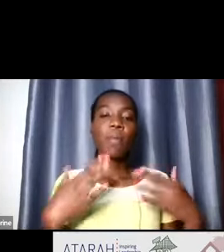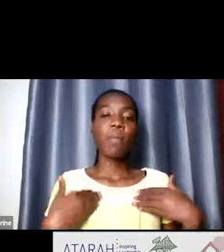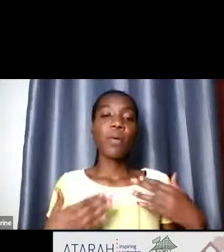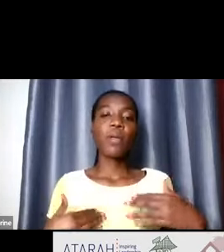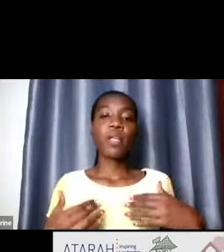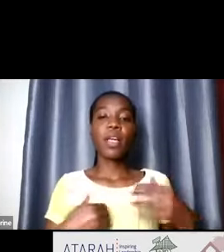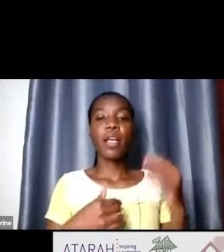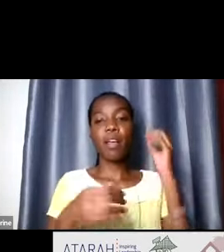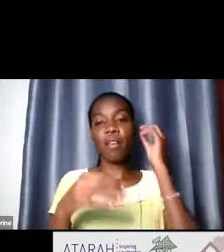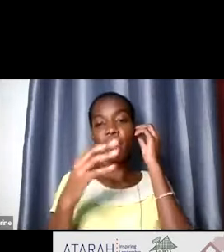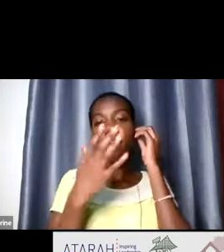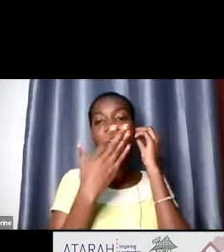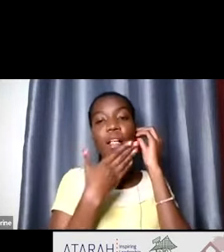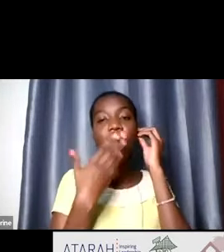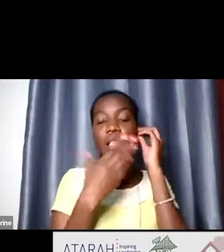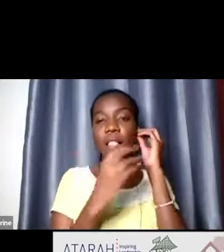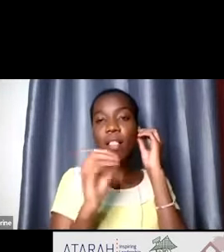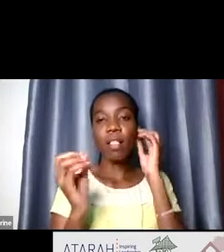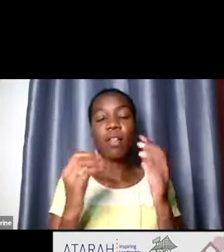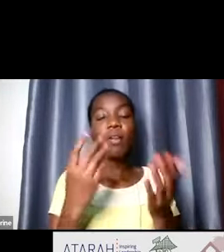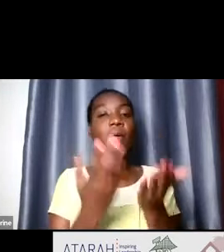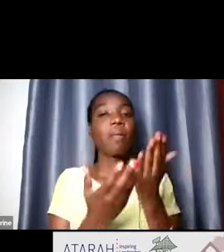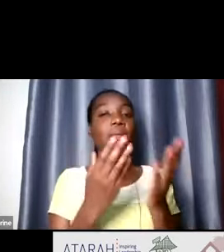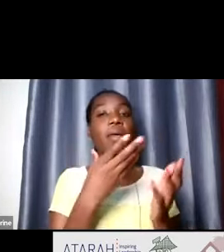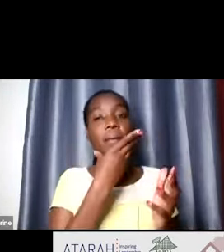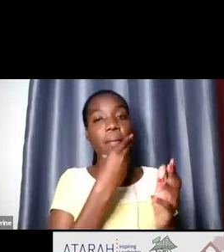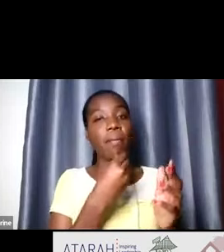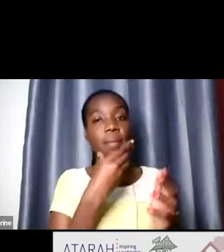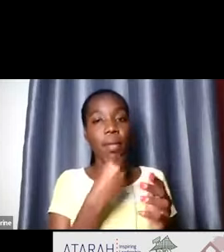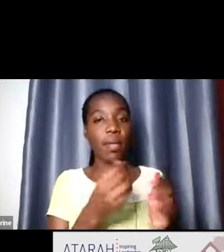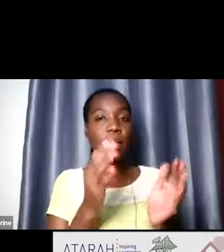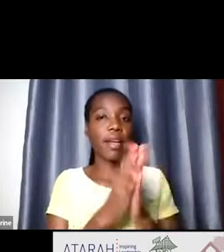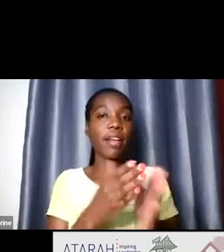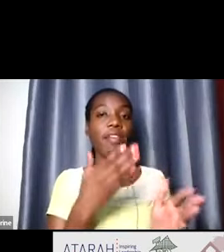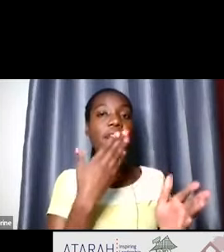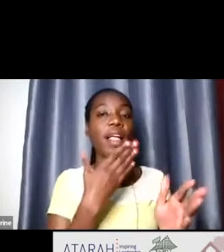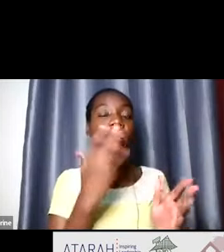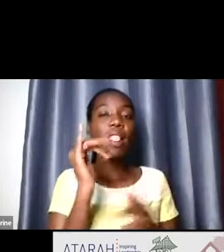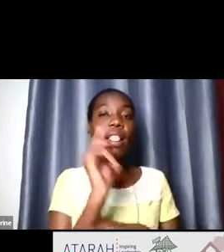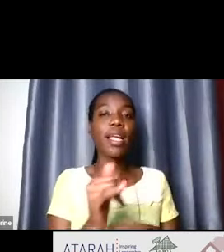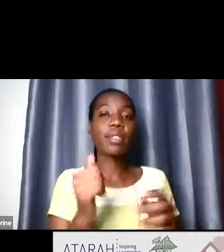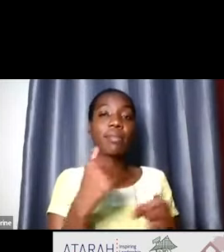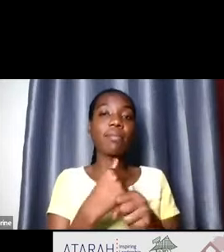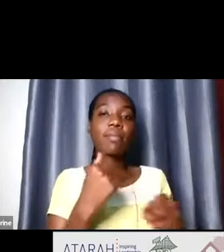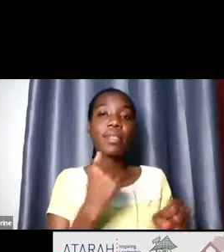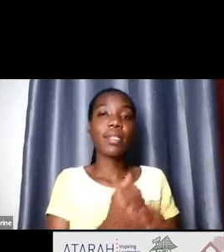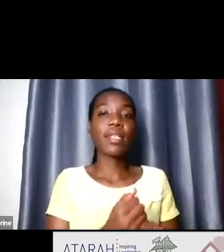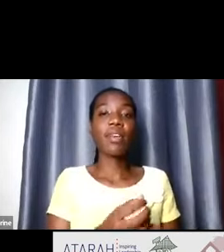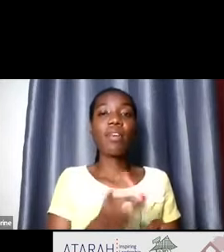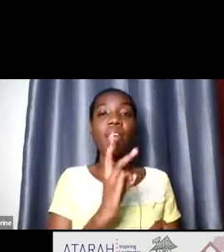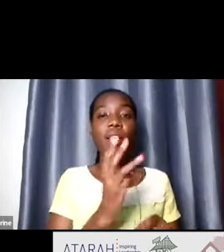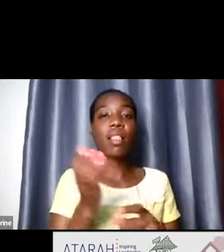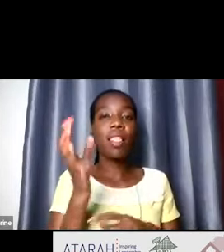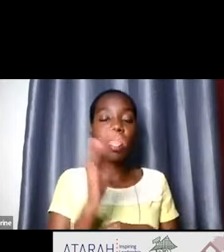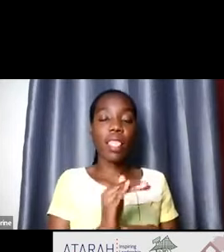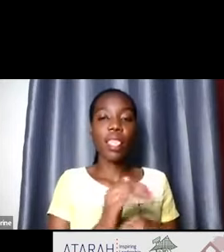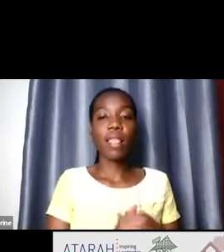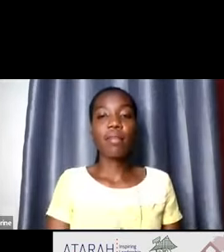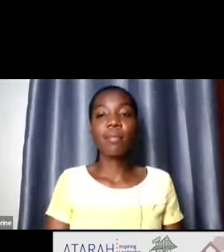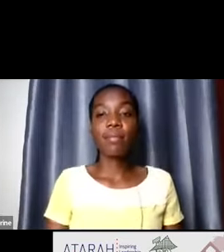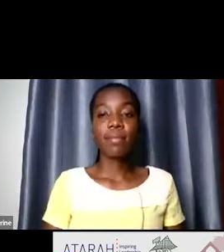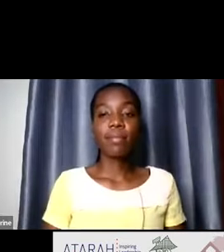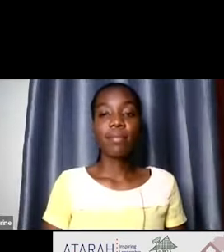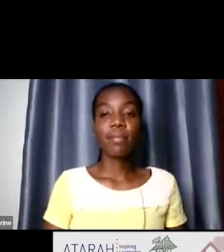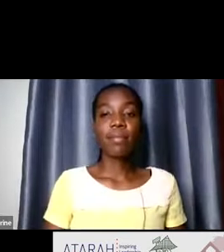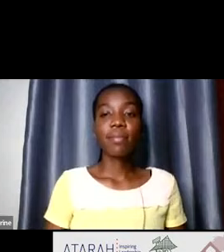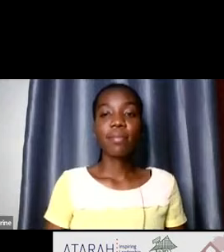to males who have more water, and that fat retains the alcohol and water absorbs the alcohol? Very, very,